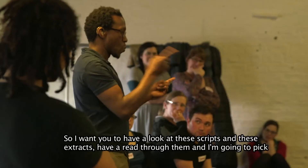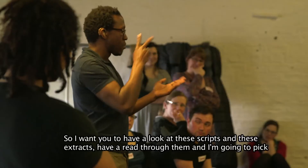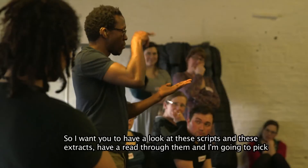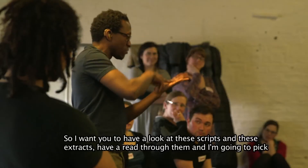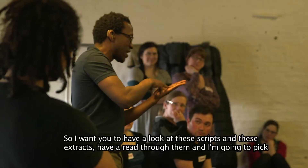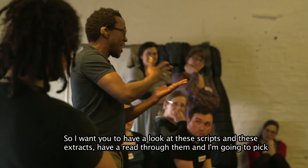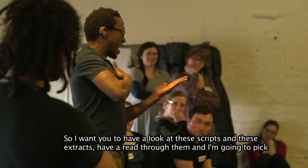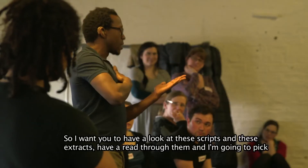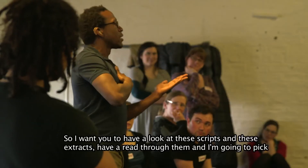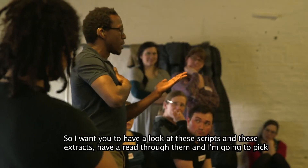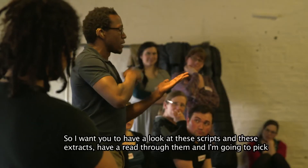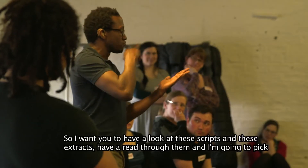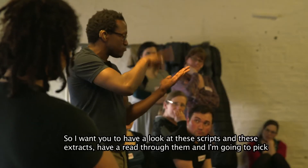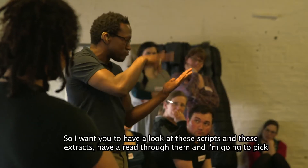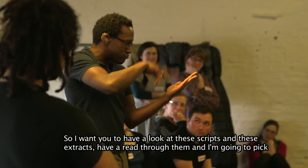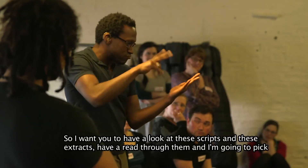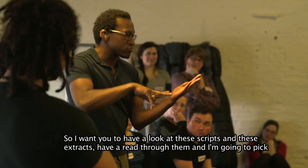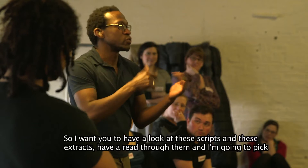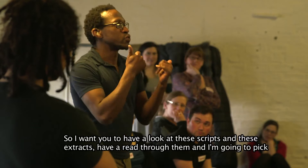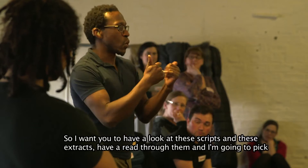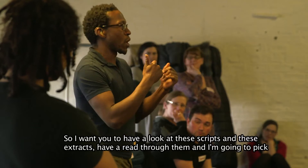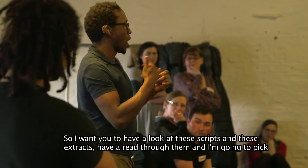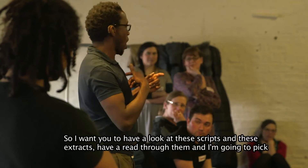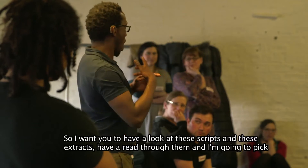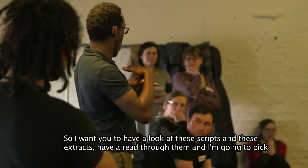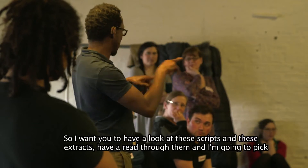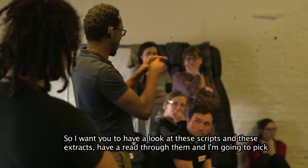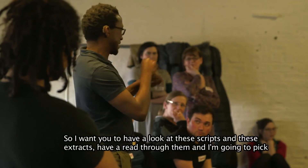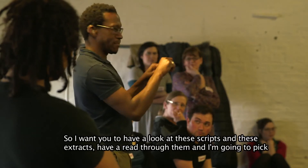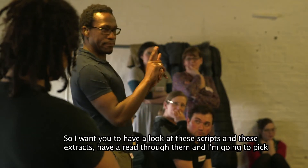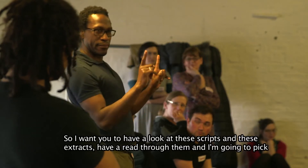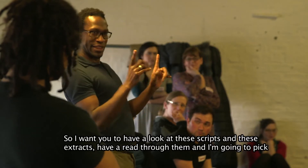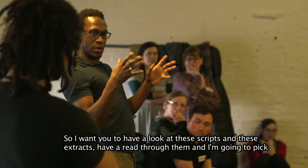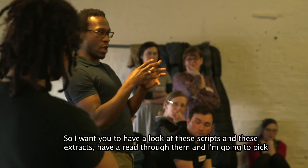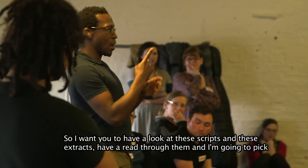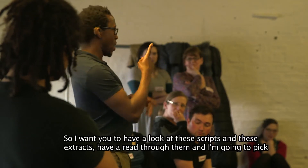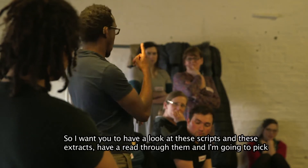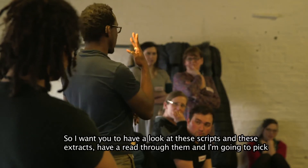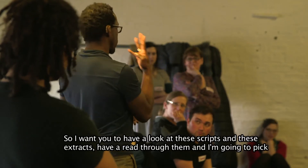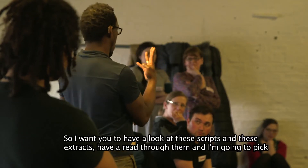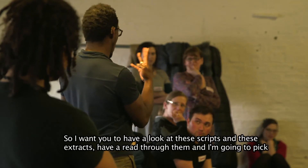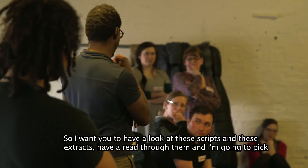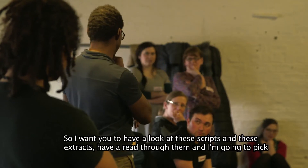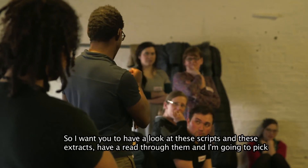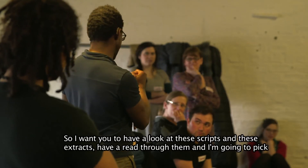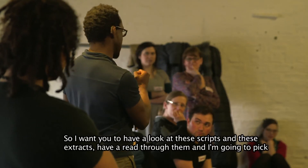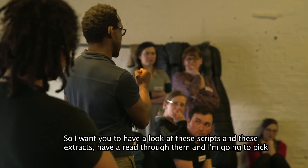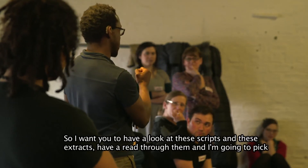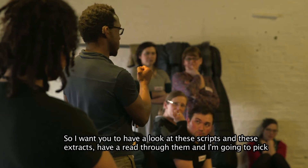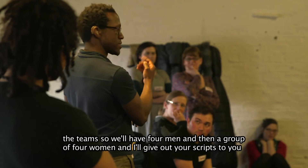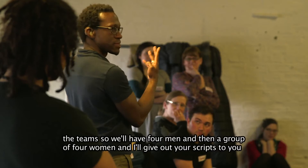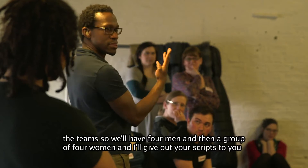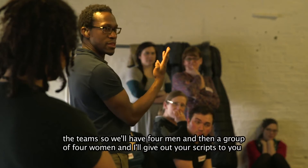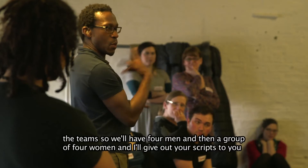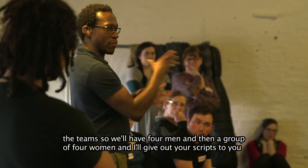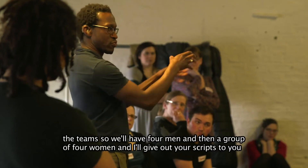So I want you to have a look at these scripts, these extracts, have a read through them, and I'm going to pick